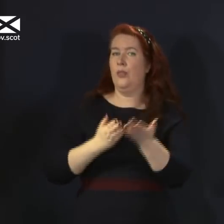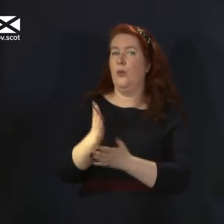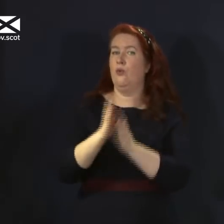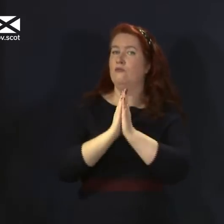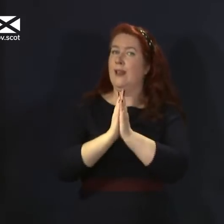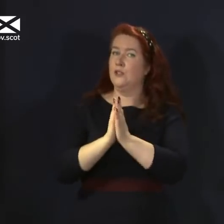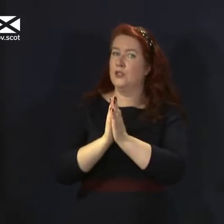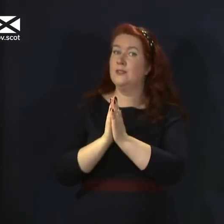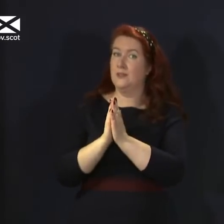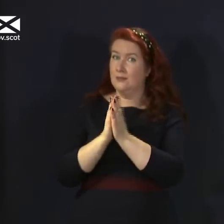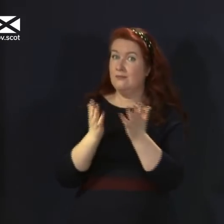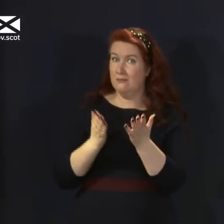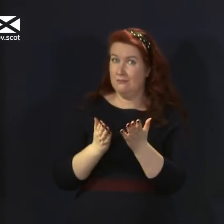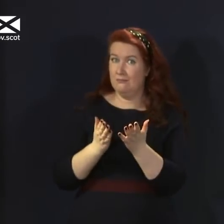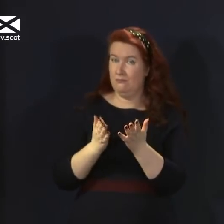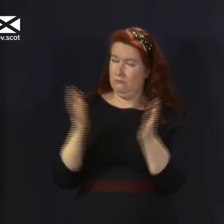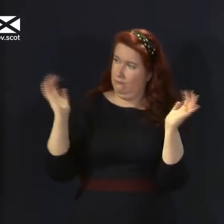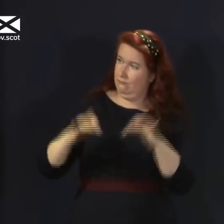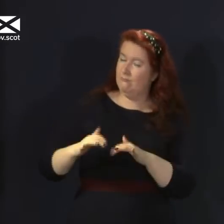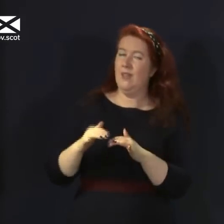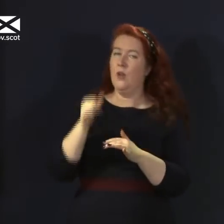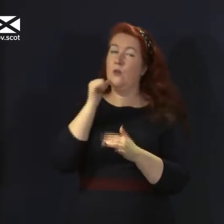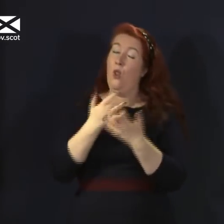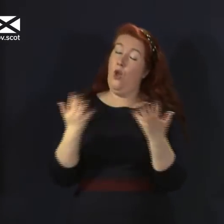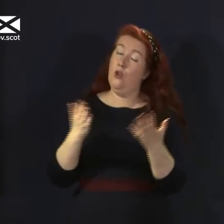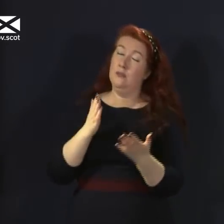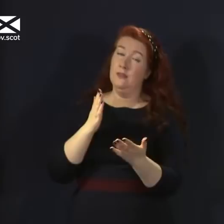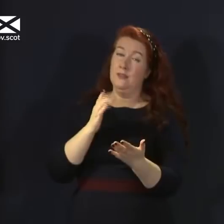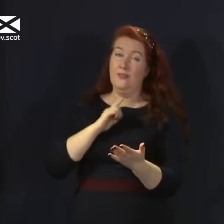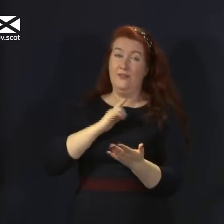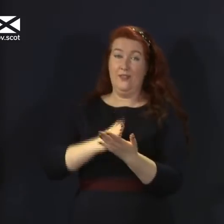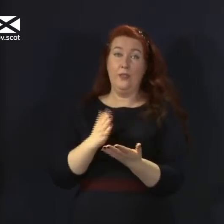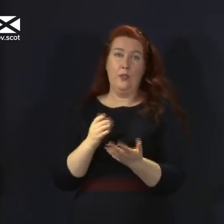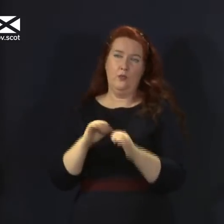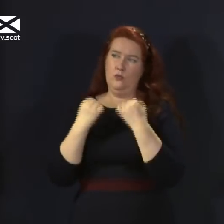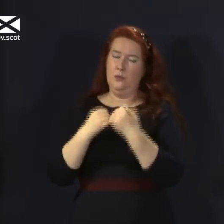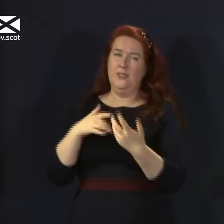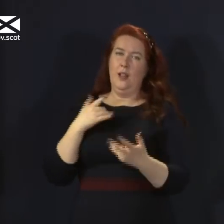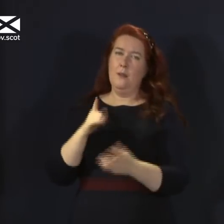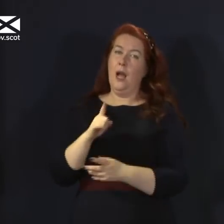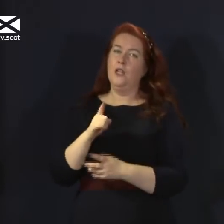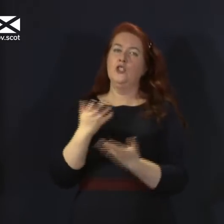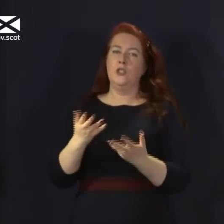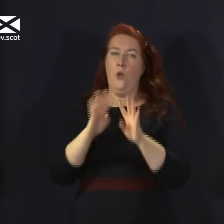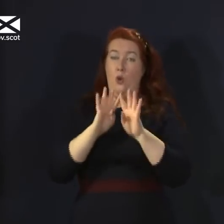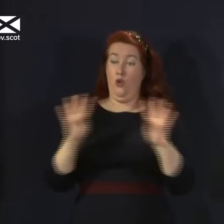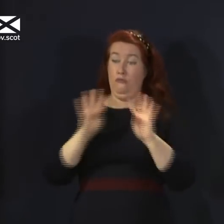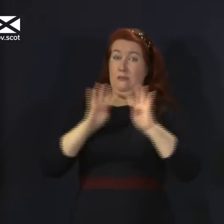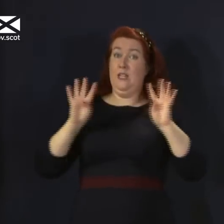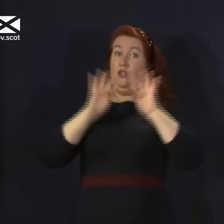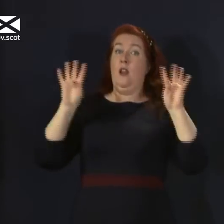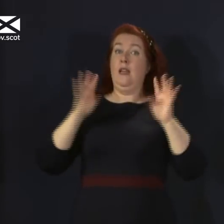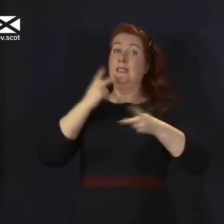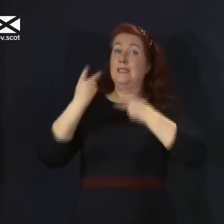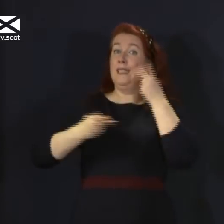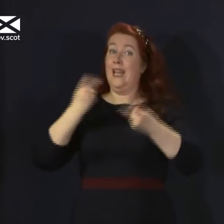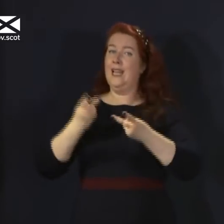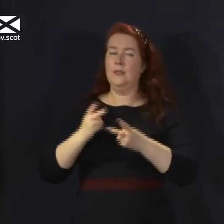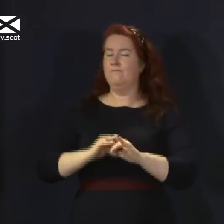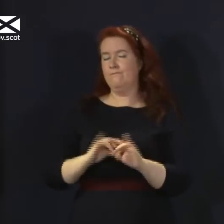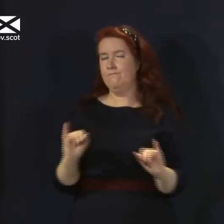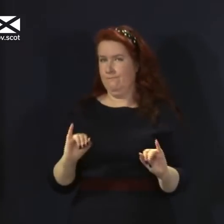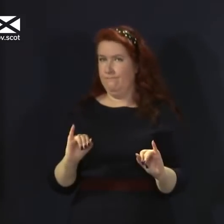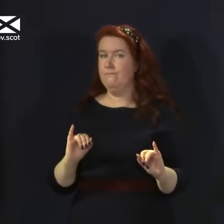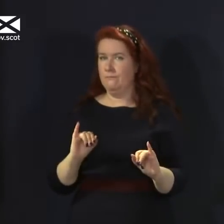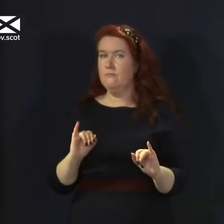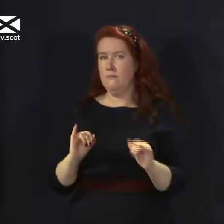which many faith groups have asked for and I know will welcome, although at this stage it doesn't include congregational singing.